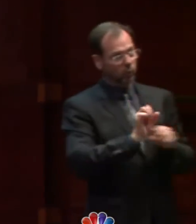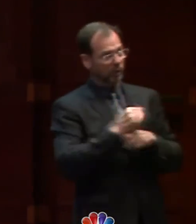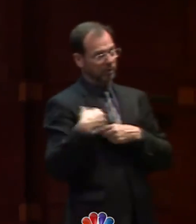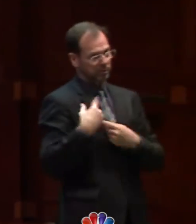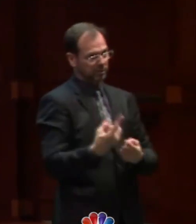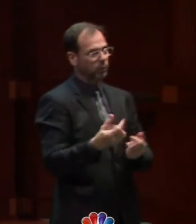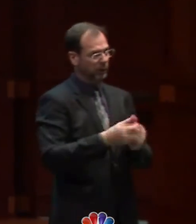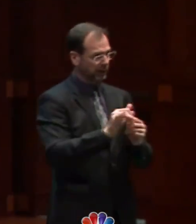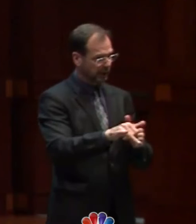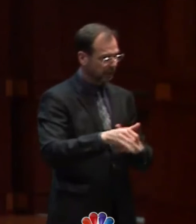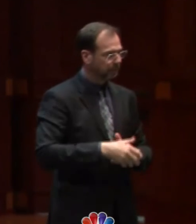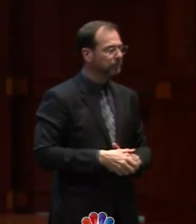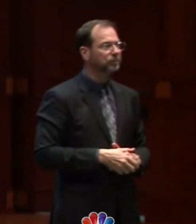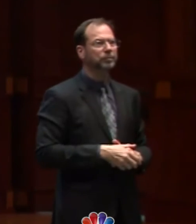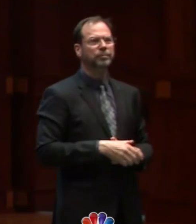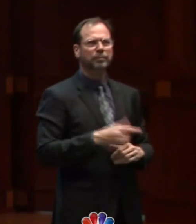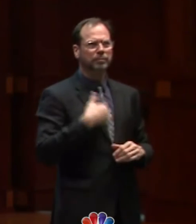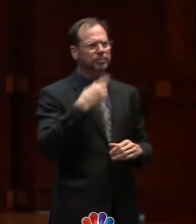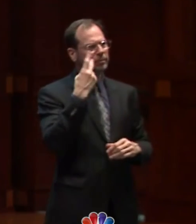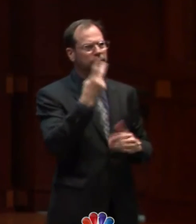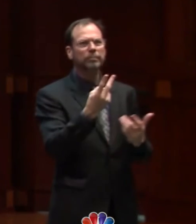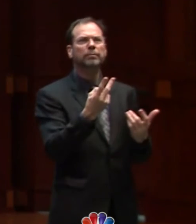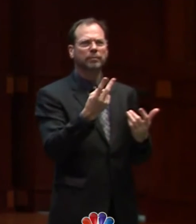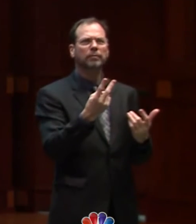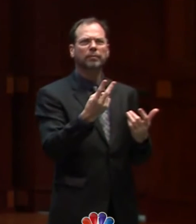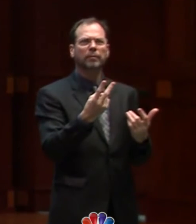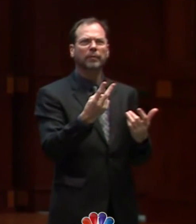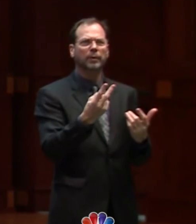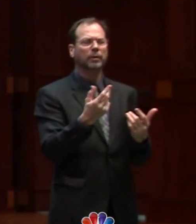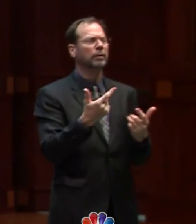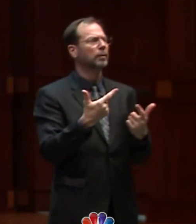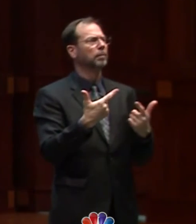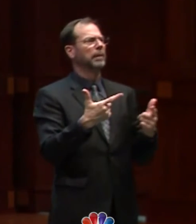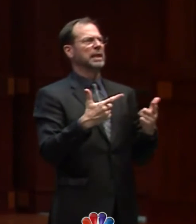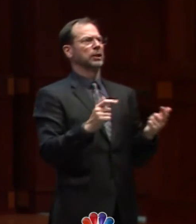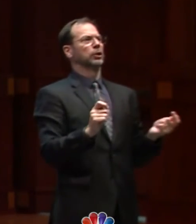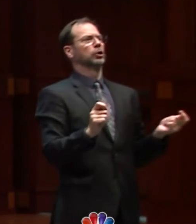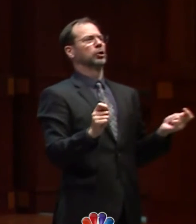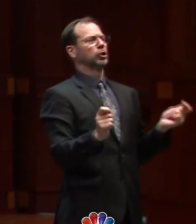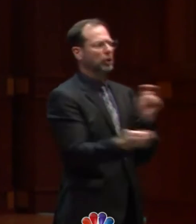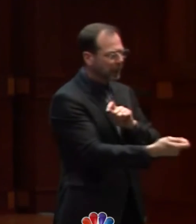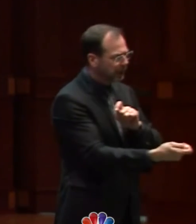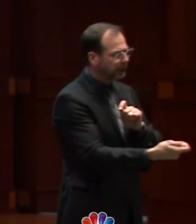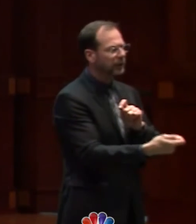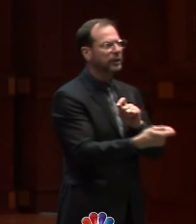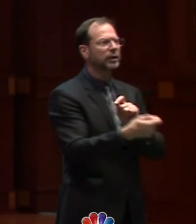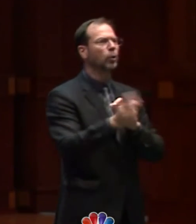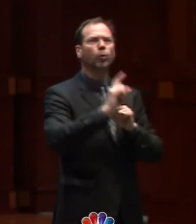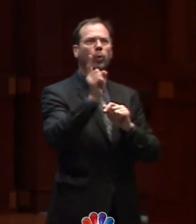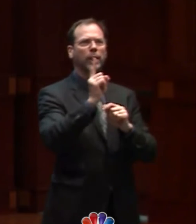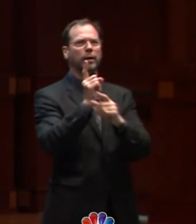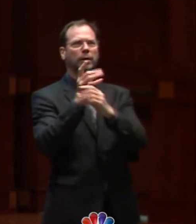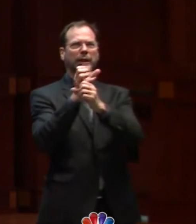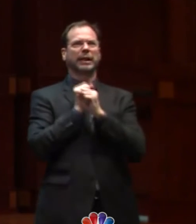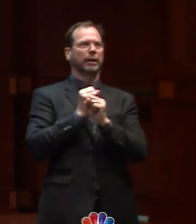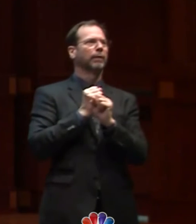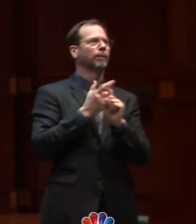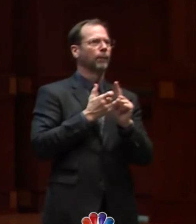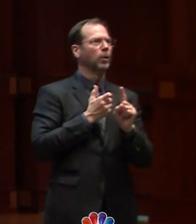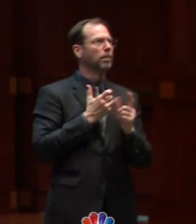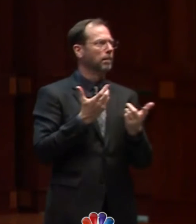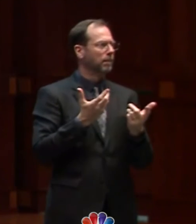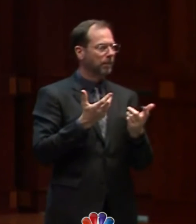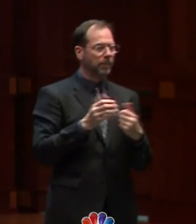this, we've seen a massive alteration in the supply chain where,